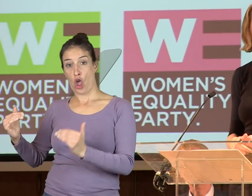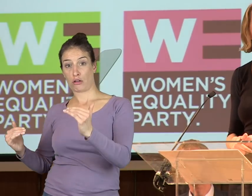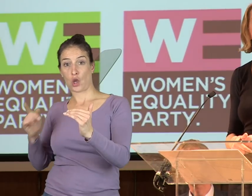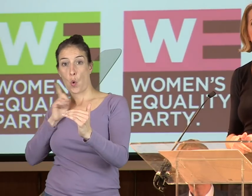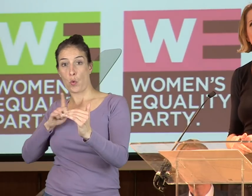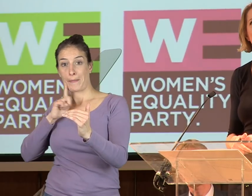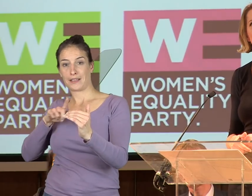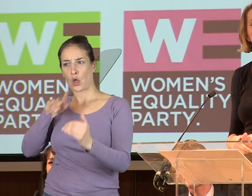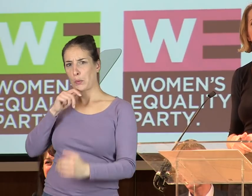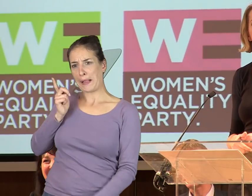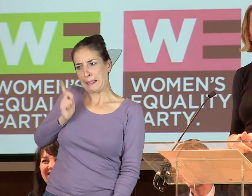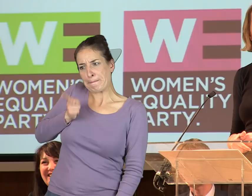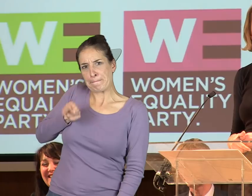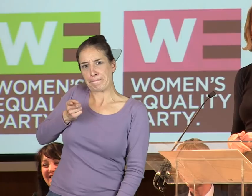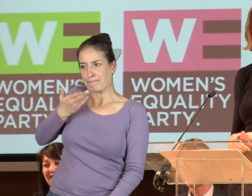2 elections.